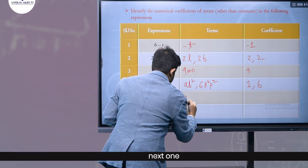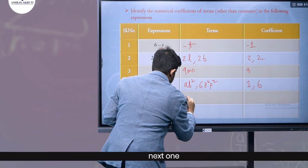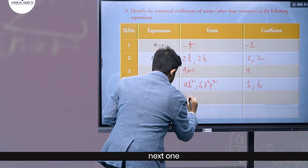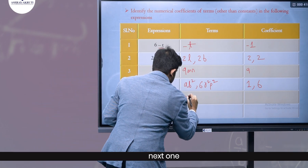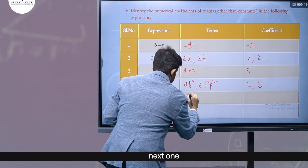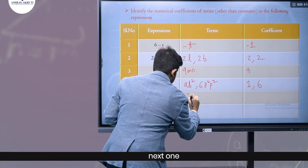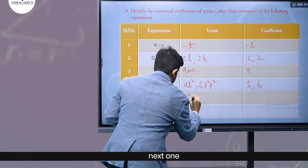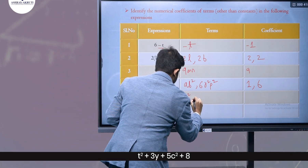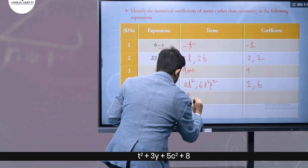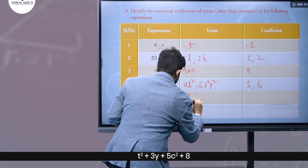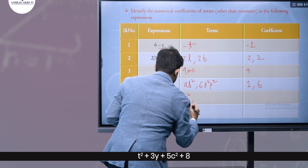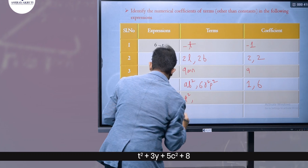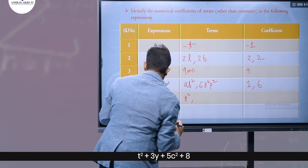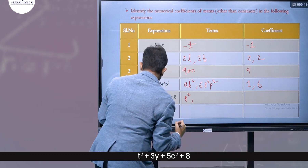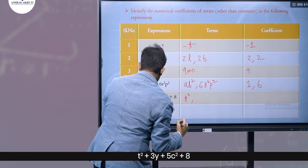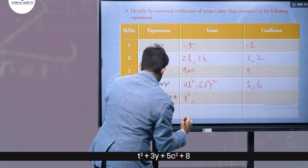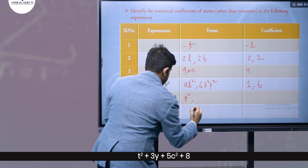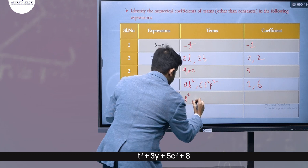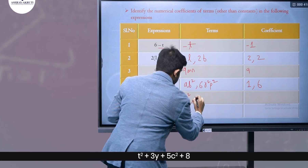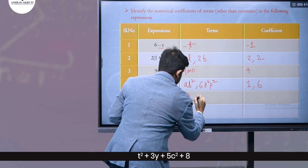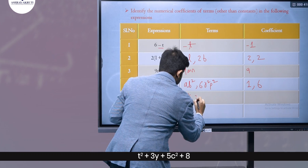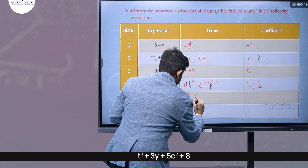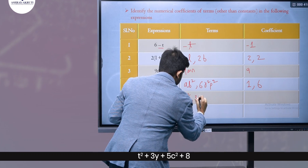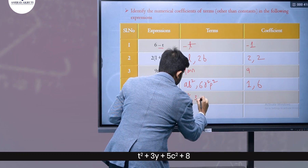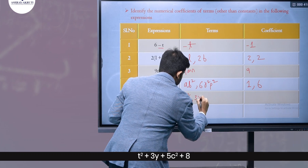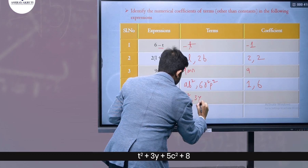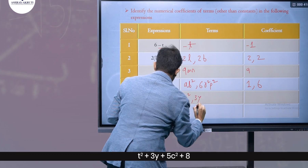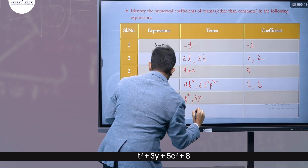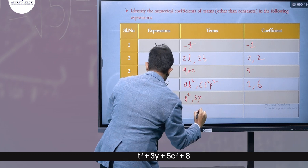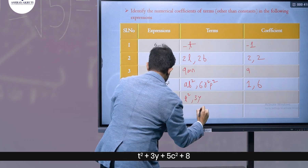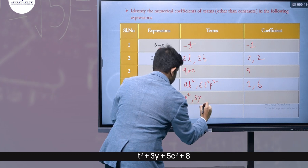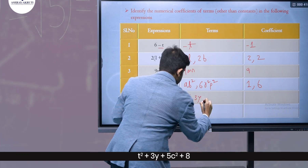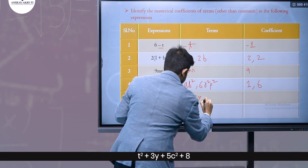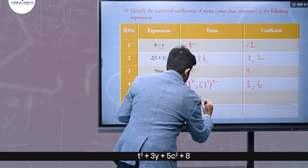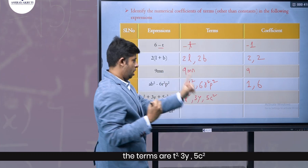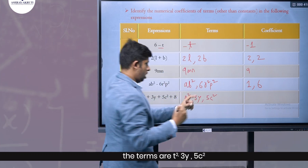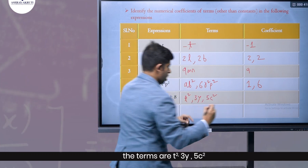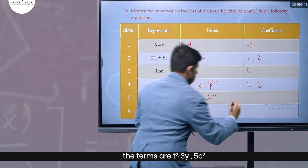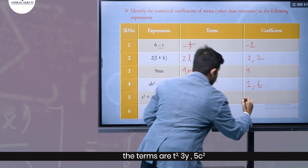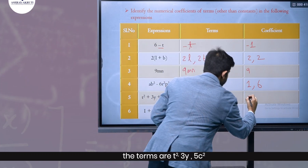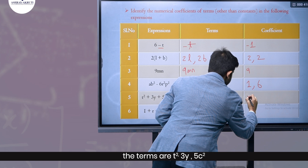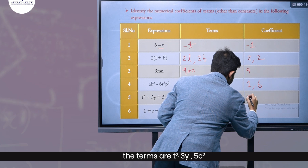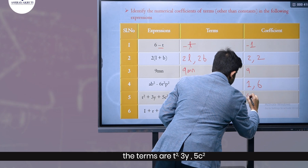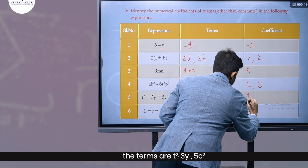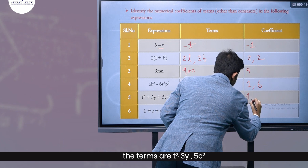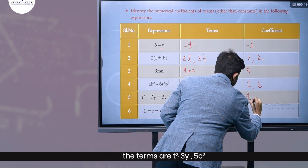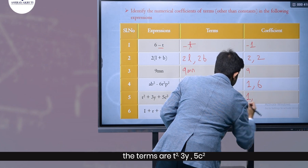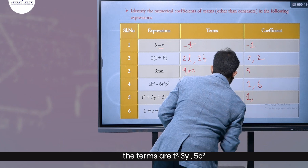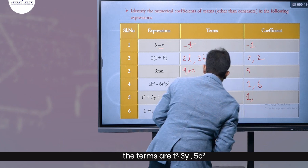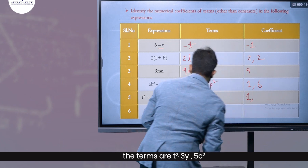Next one, T square plus 3y plus 5c square plus 8. The terms are T square,